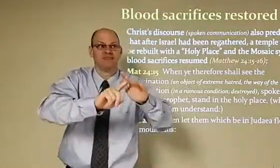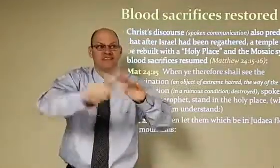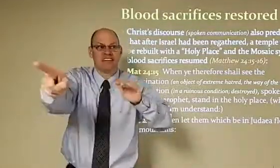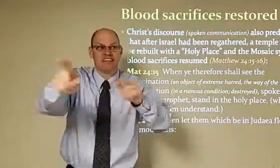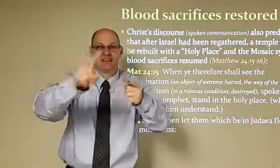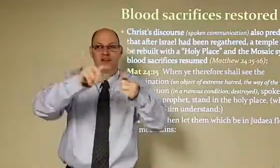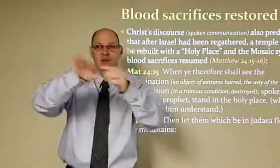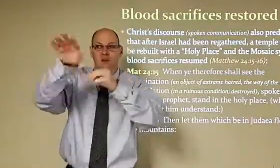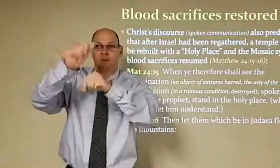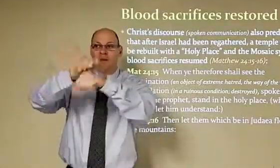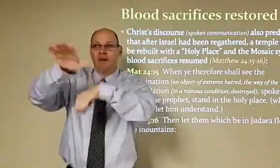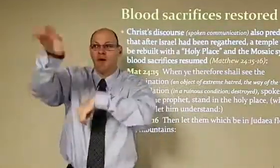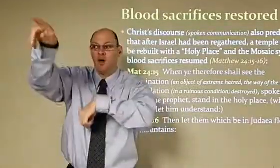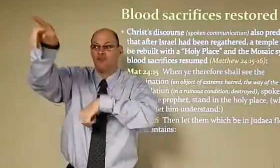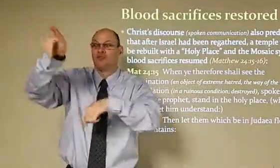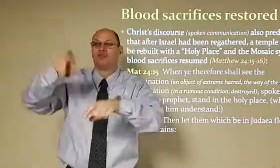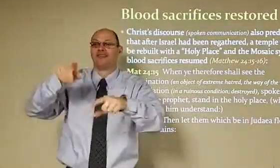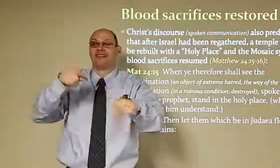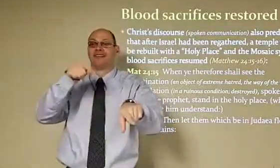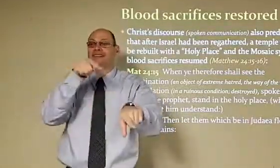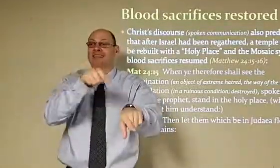on Israel, but they're going to flee to the mountain.